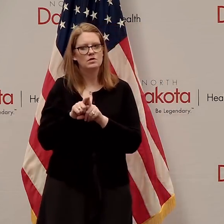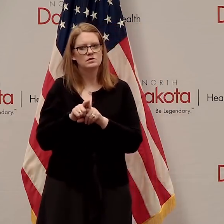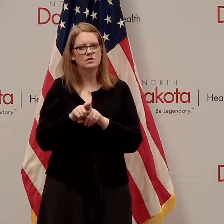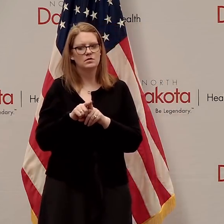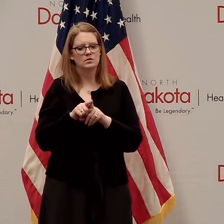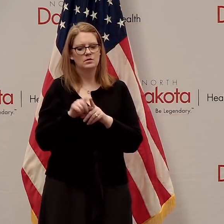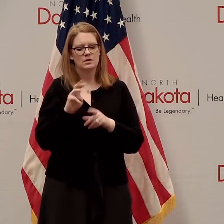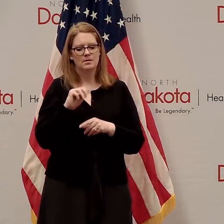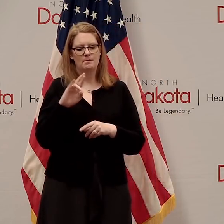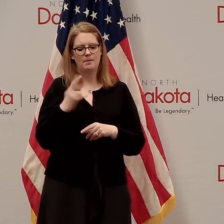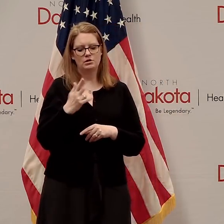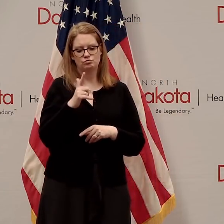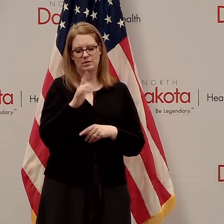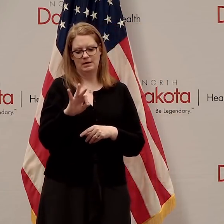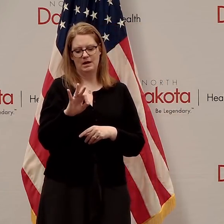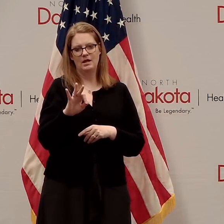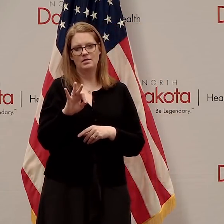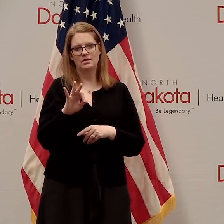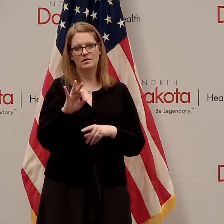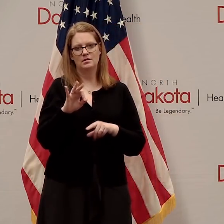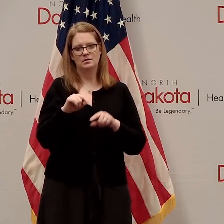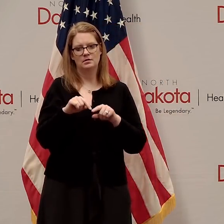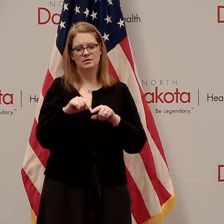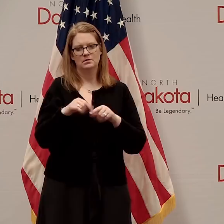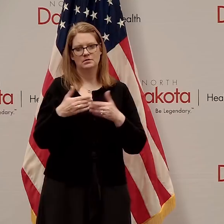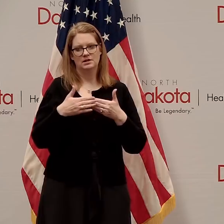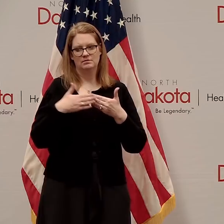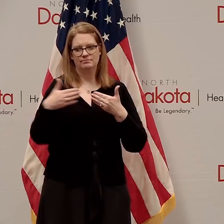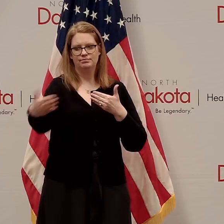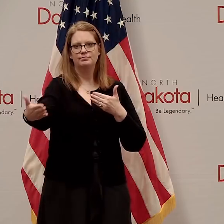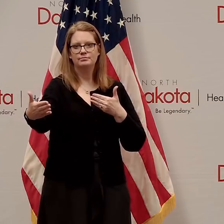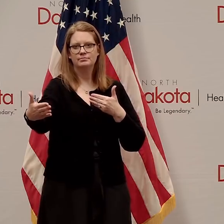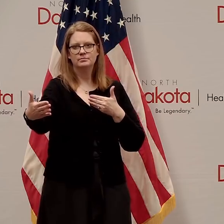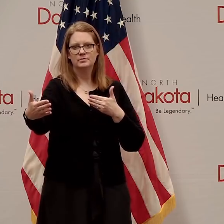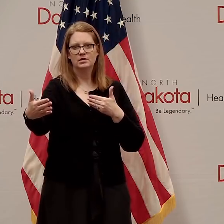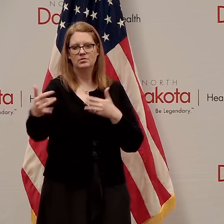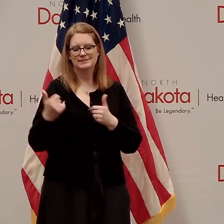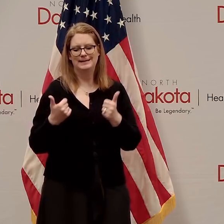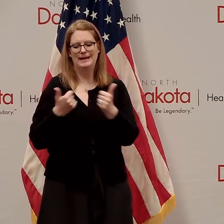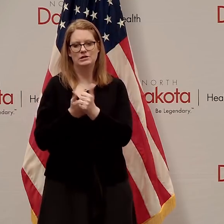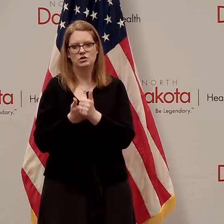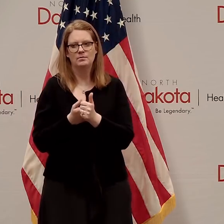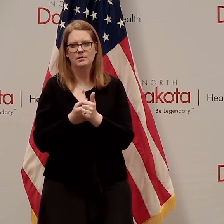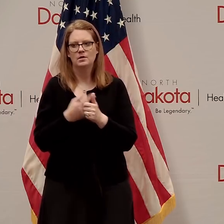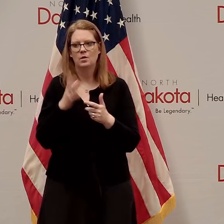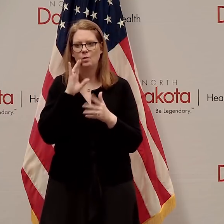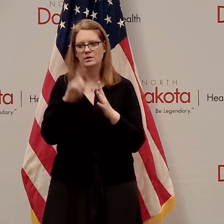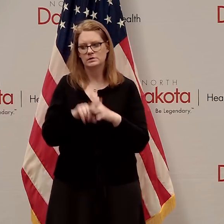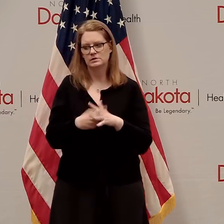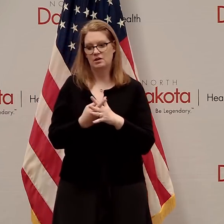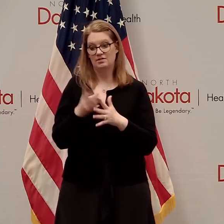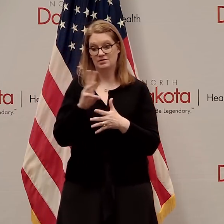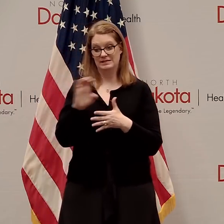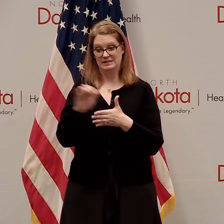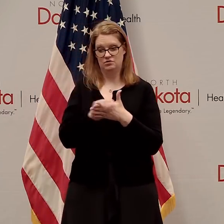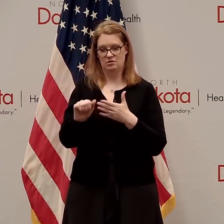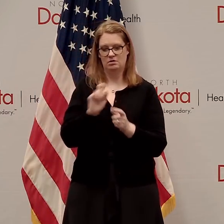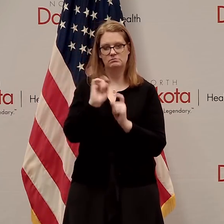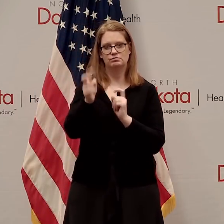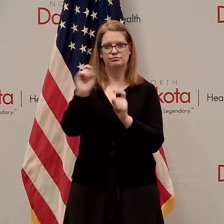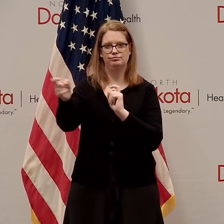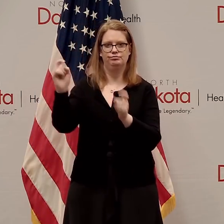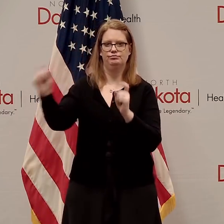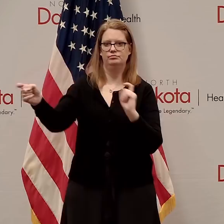beginning March 29th all the way up to the present to catch up for those claimants who did not get paid the $600. Those payments will be going